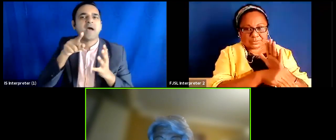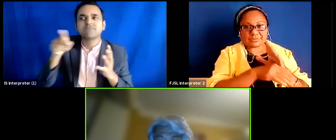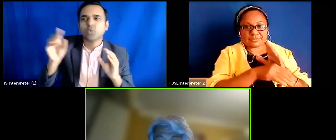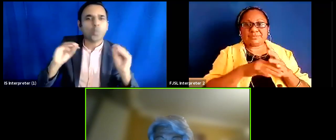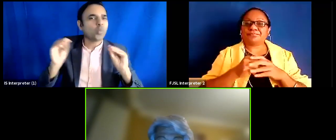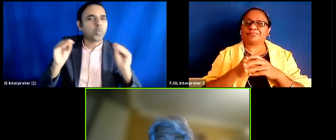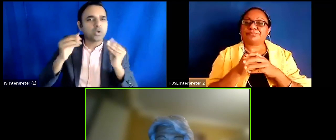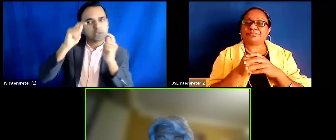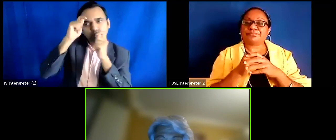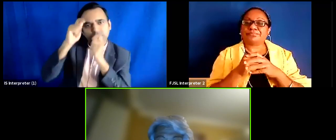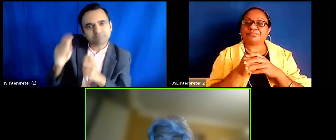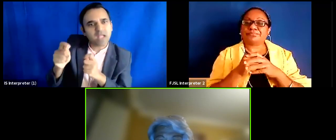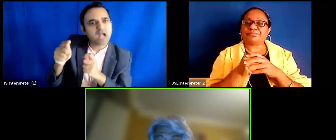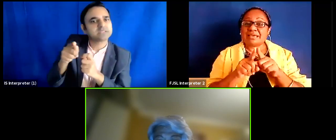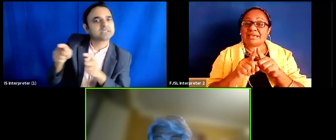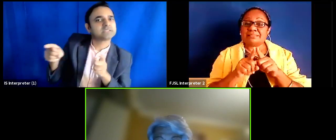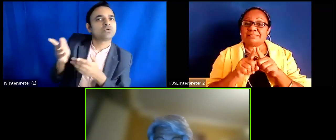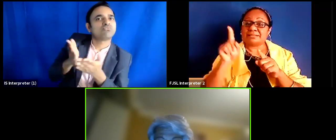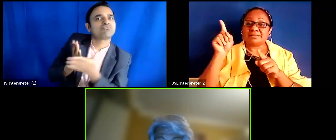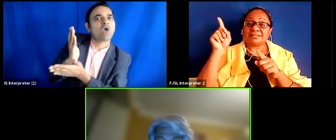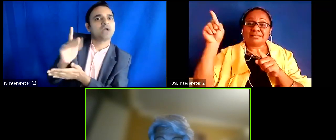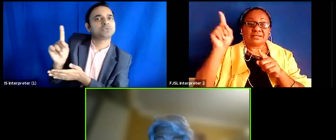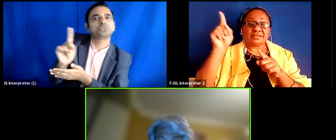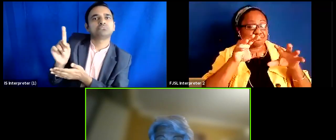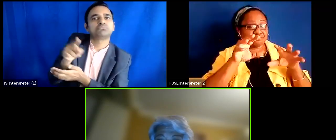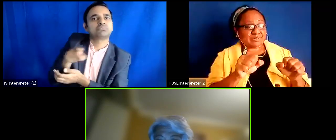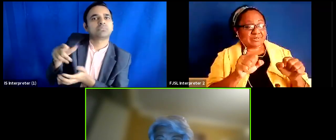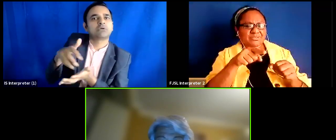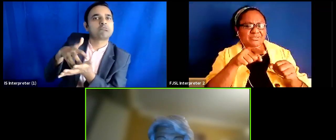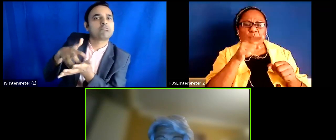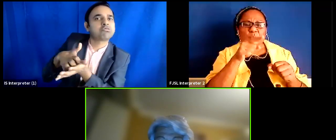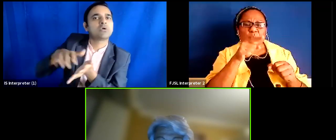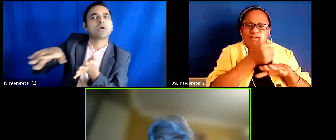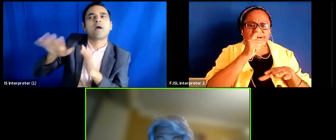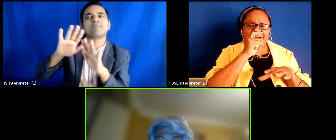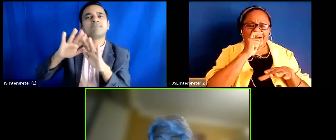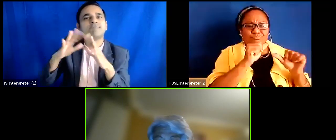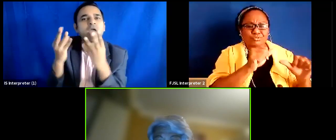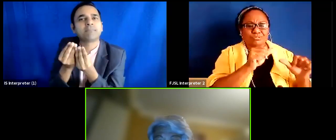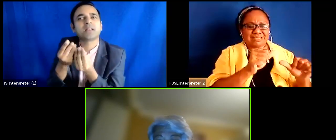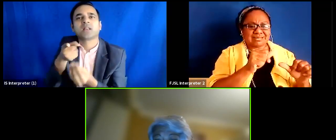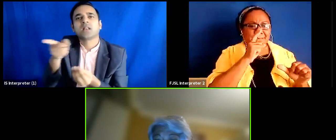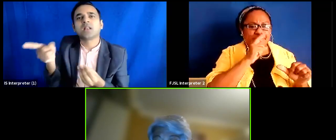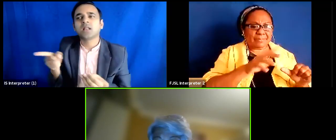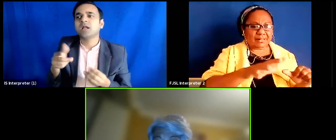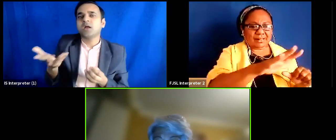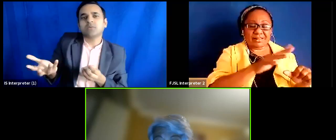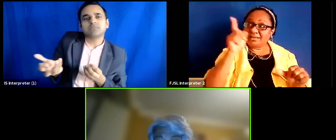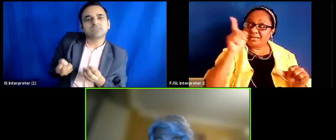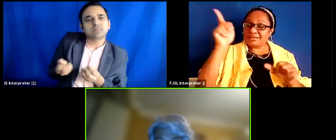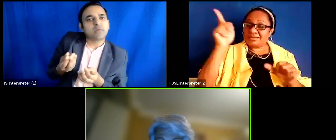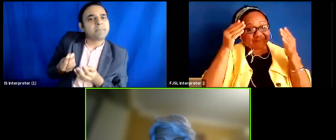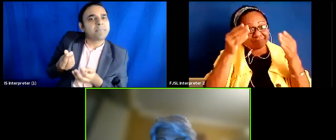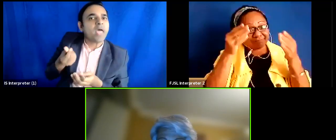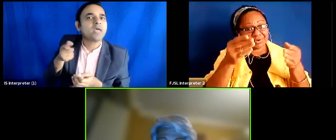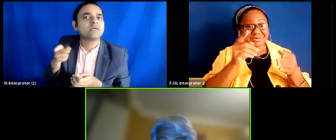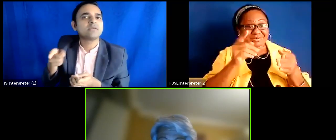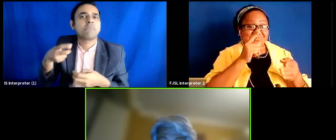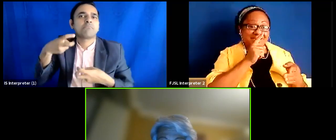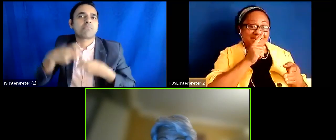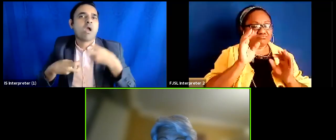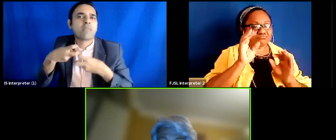and preventing governments from protecting their citizens by putting profit before planet or people.